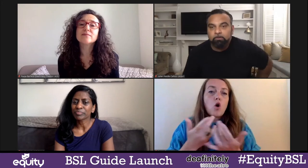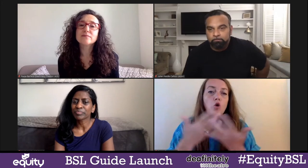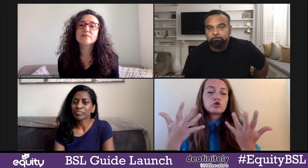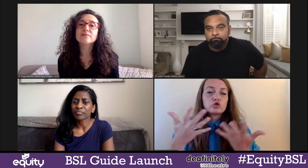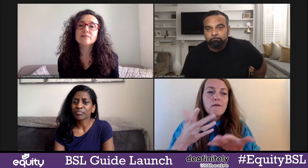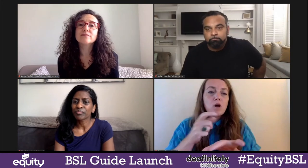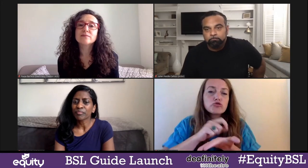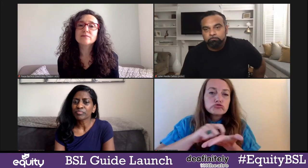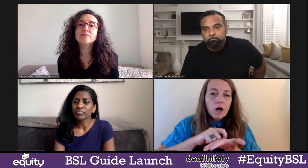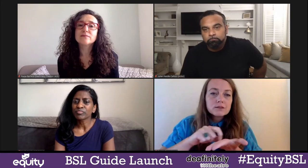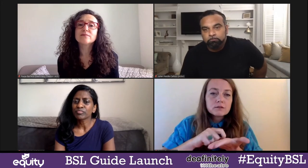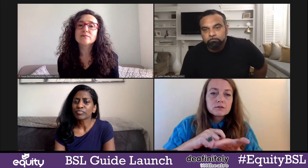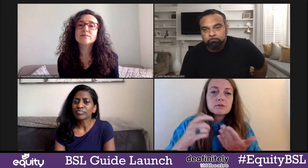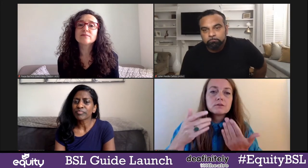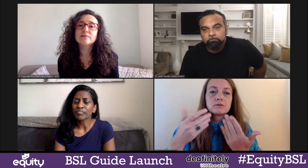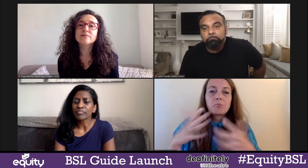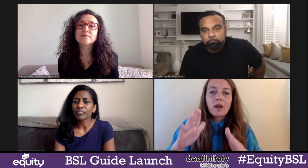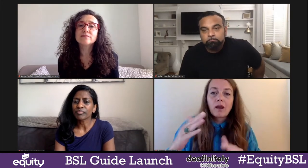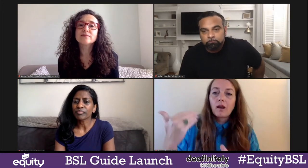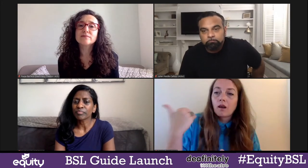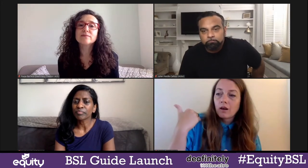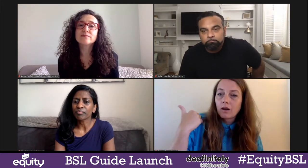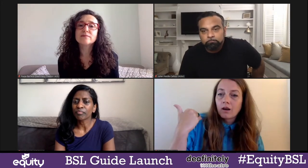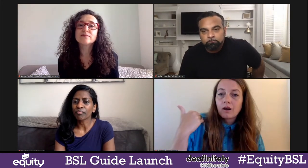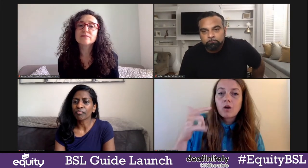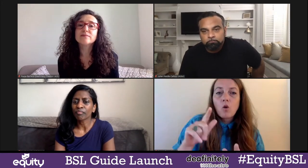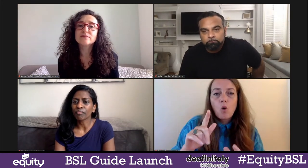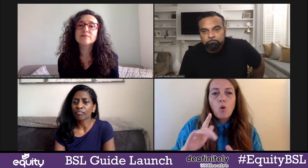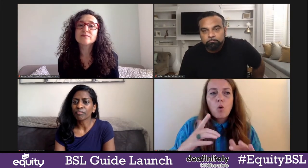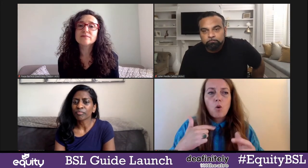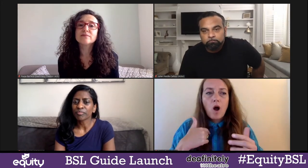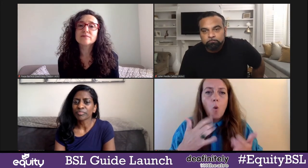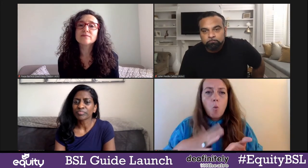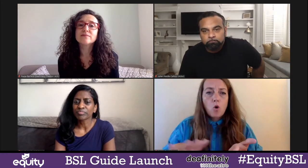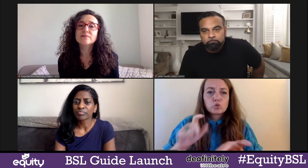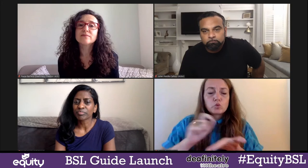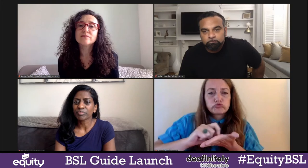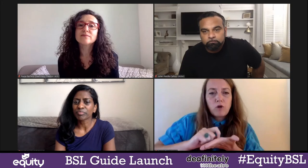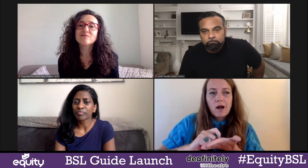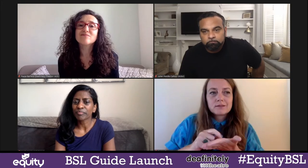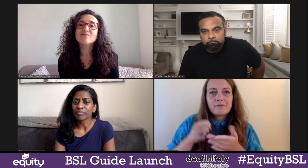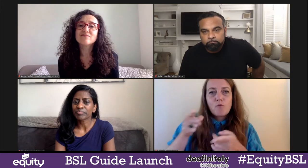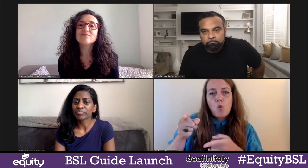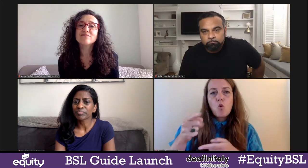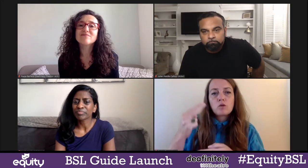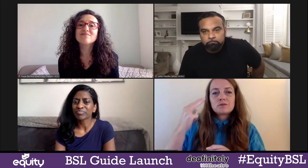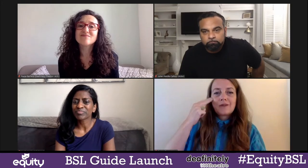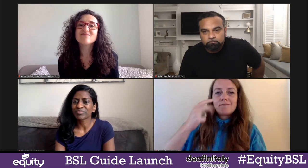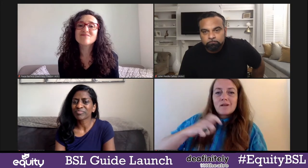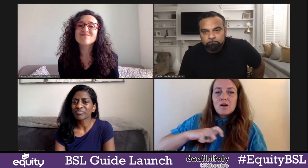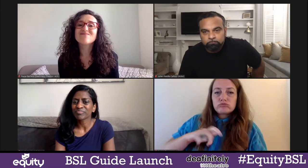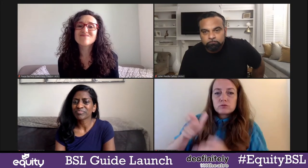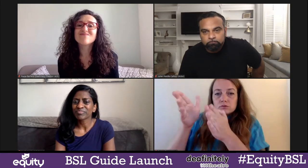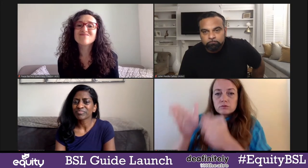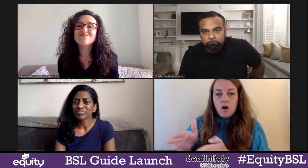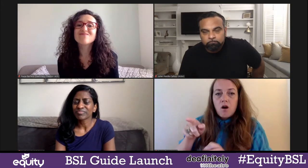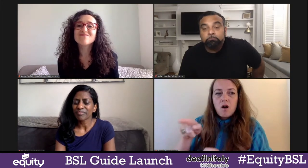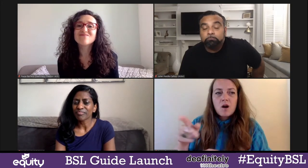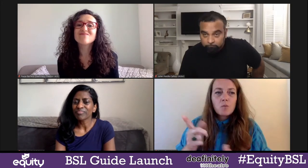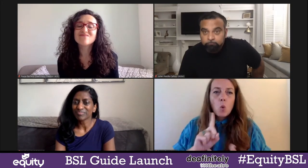I've noticed during the lockdown process that lots of writers have come to me and said that they want to write something